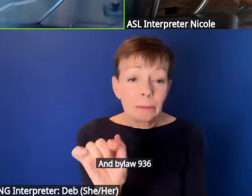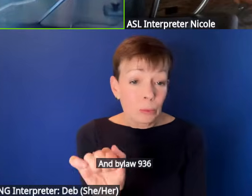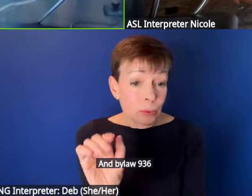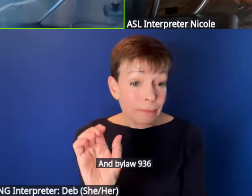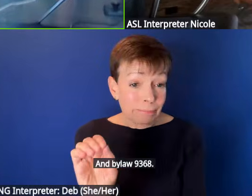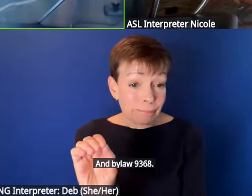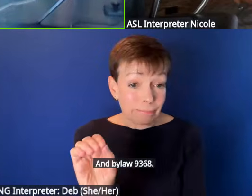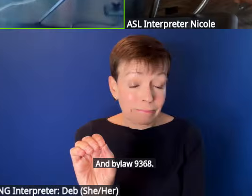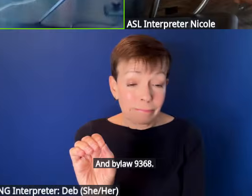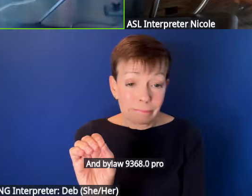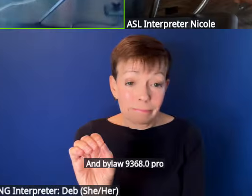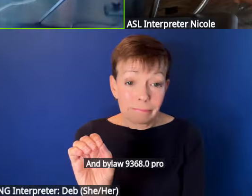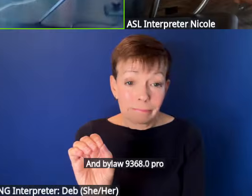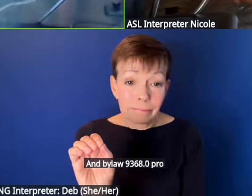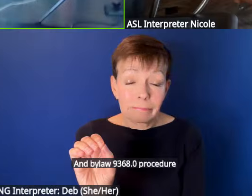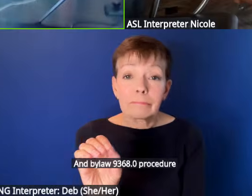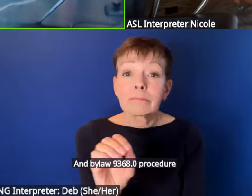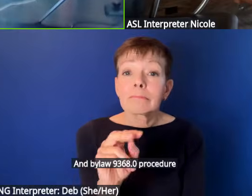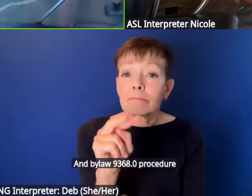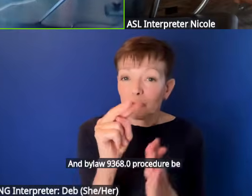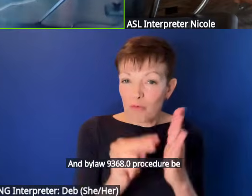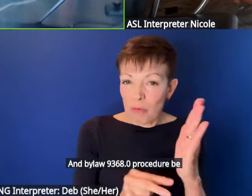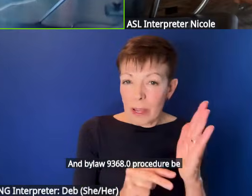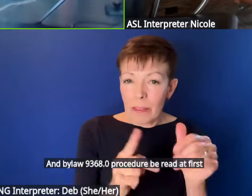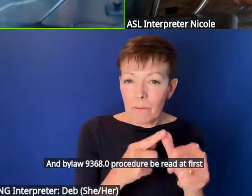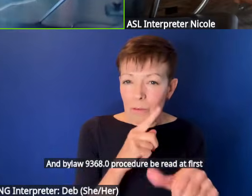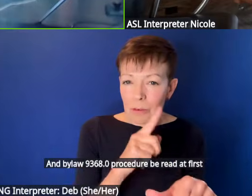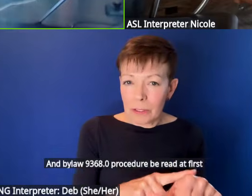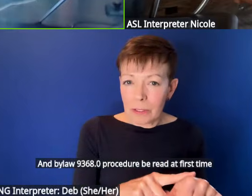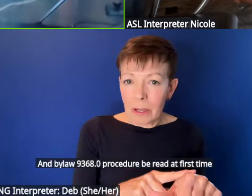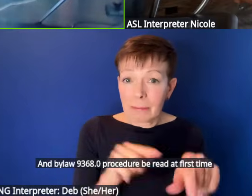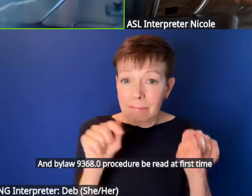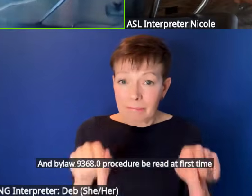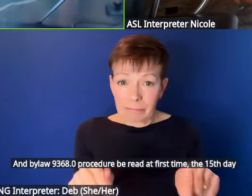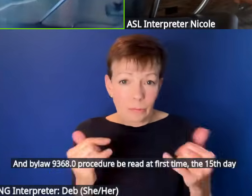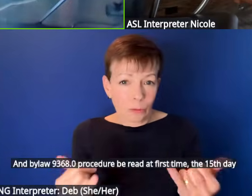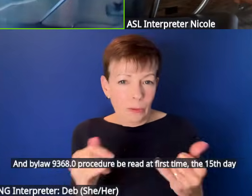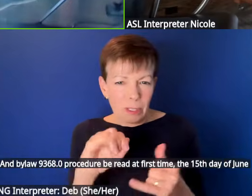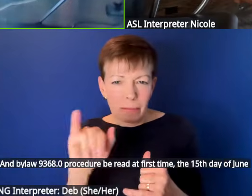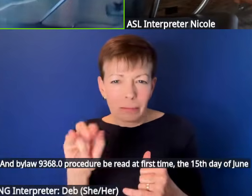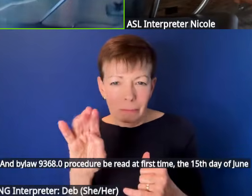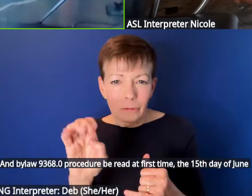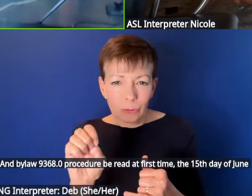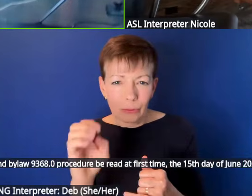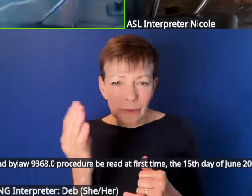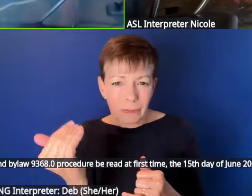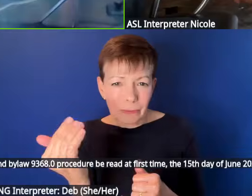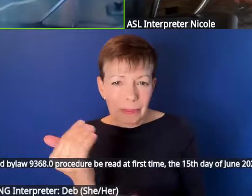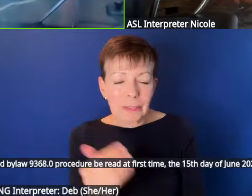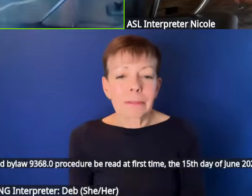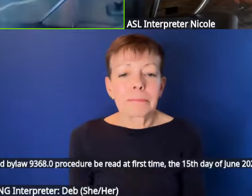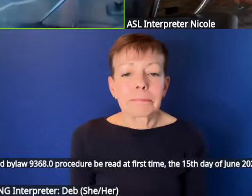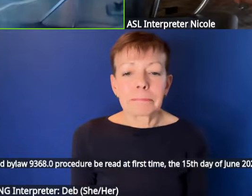9368.0, procedure. Be read the first time, the 15th day of June, 2026.